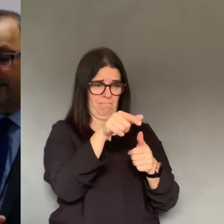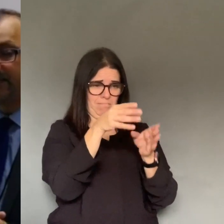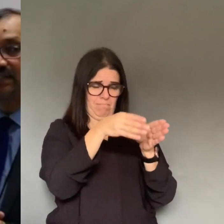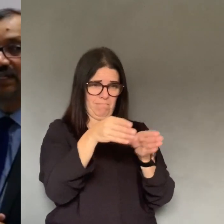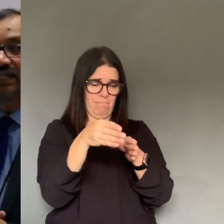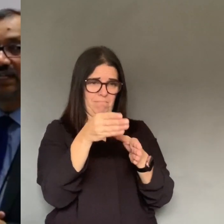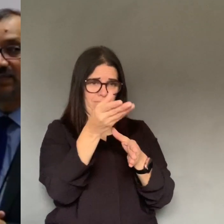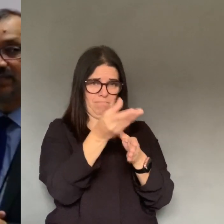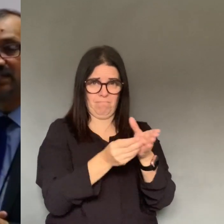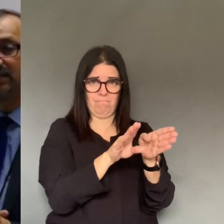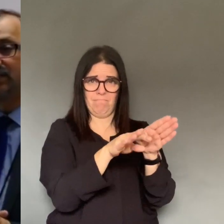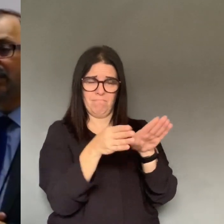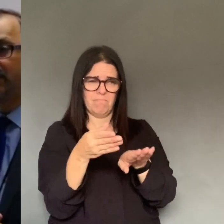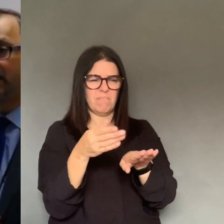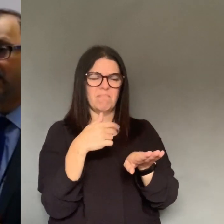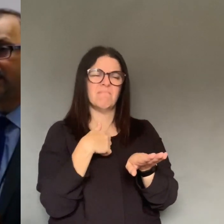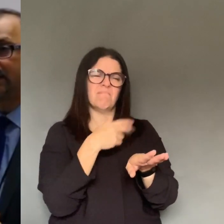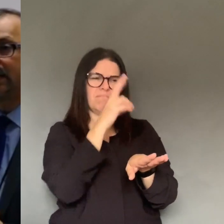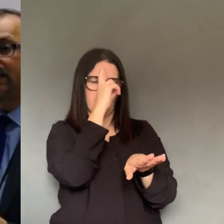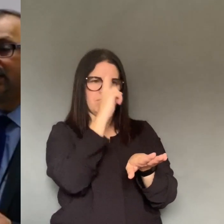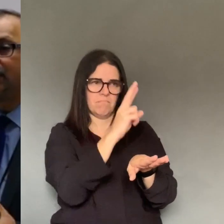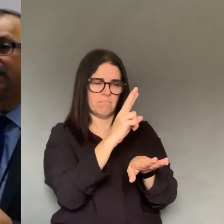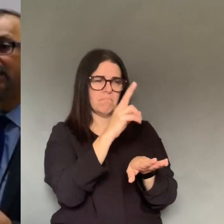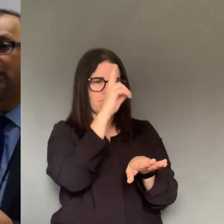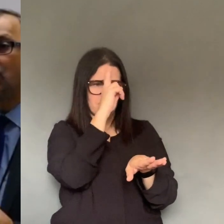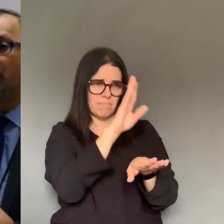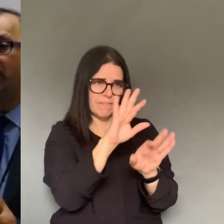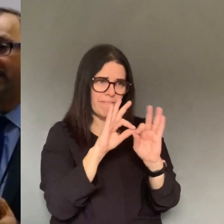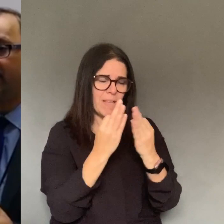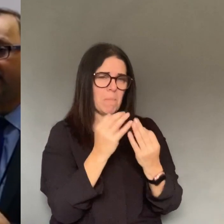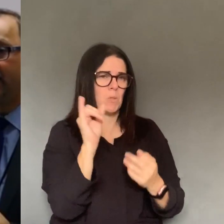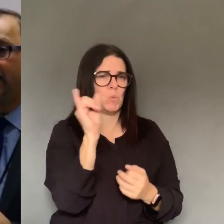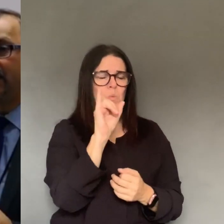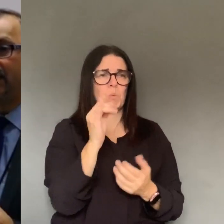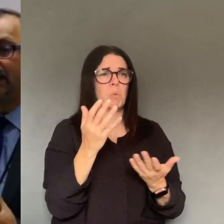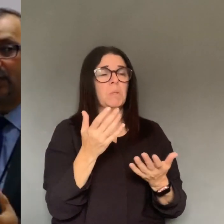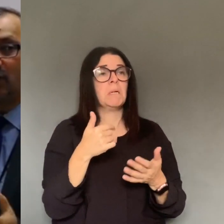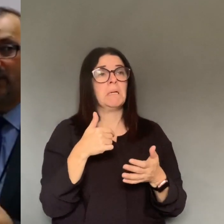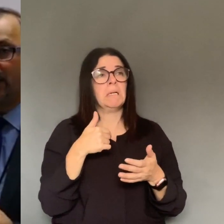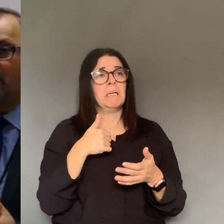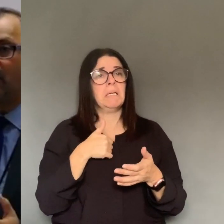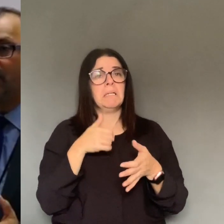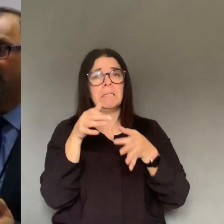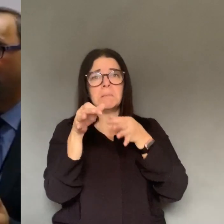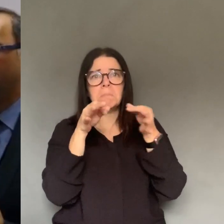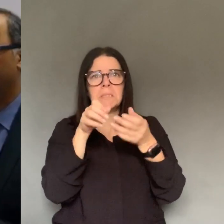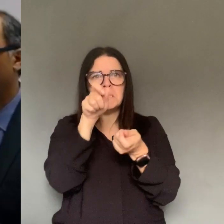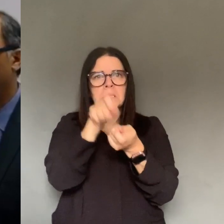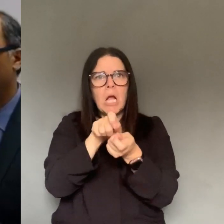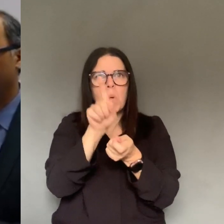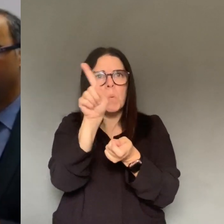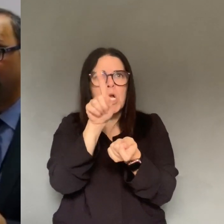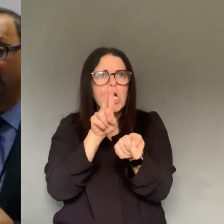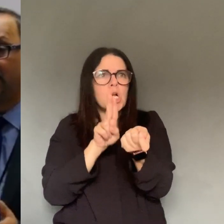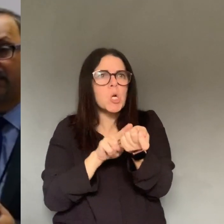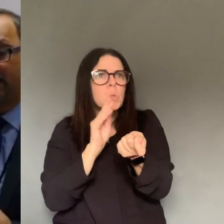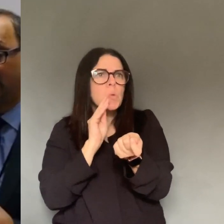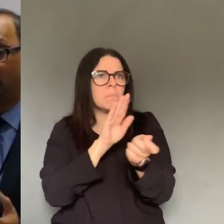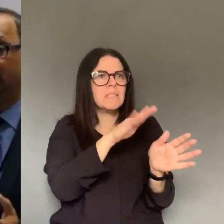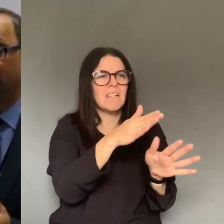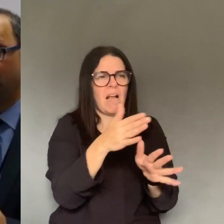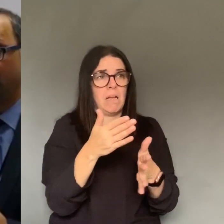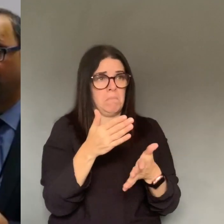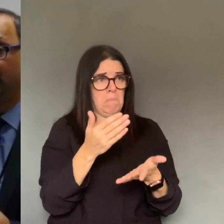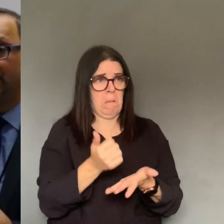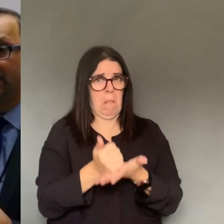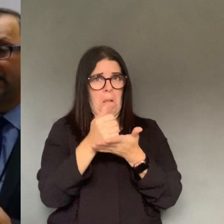of the families experiencing this traumatic loss. There's really no benefit in knowing which of these facilities are there, but the